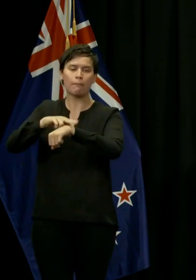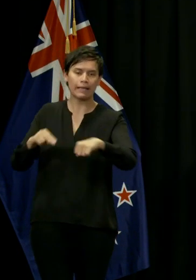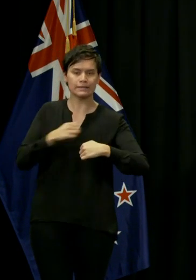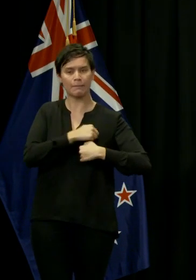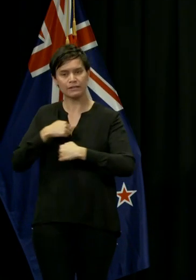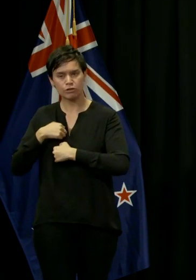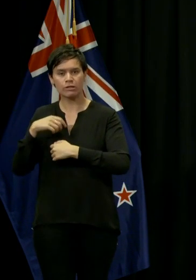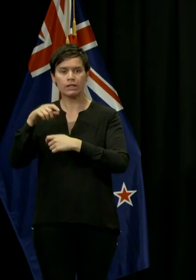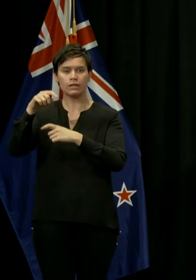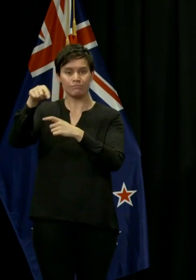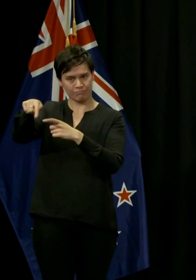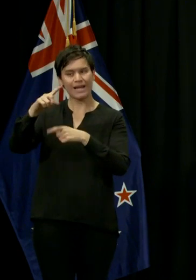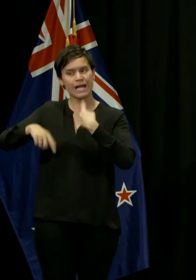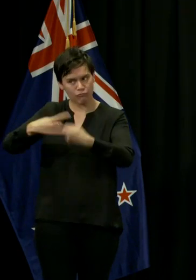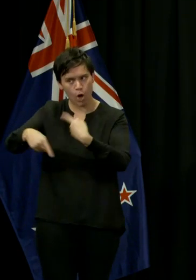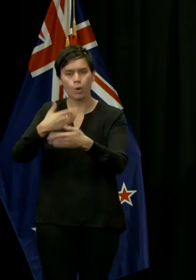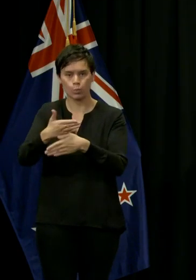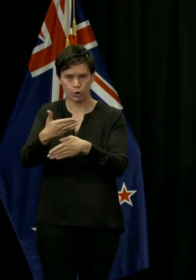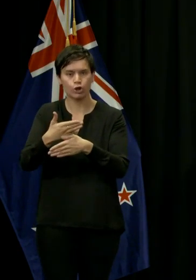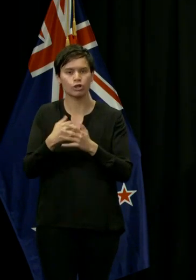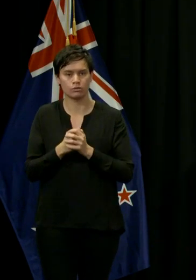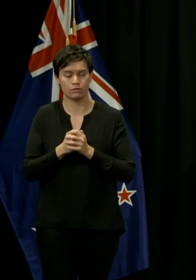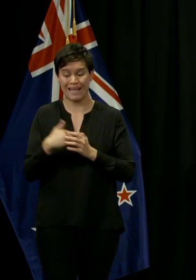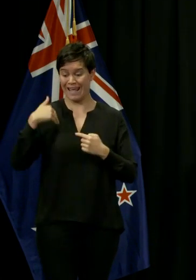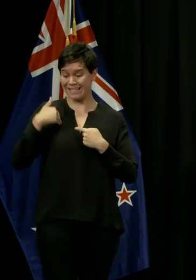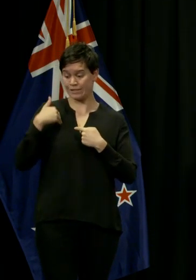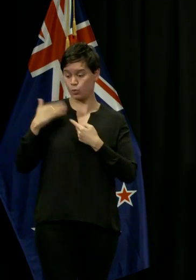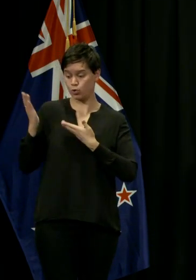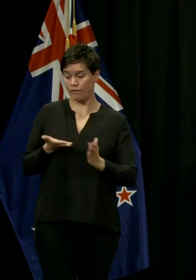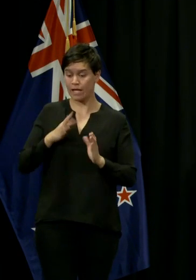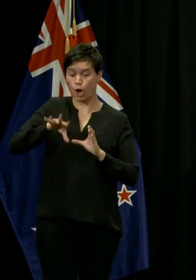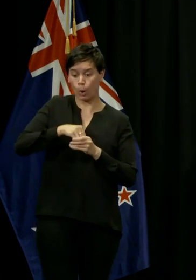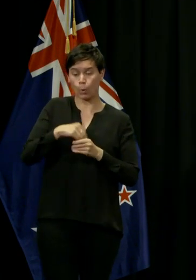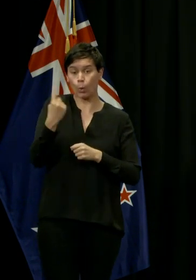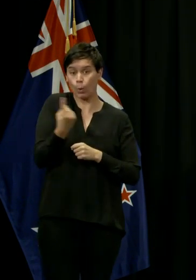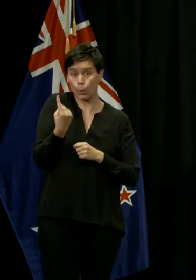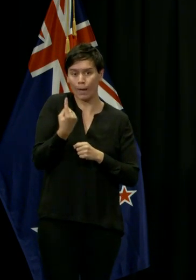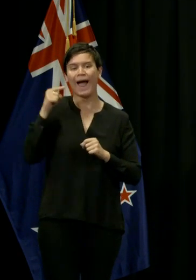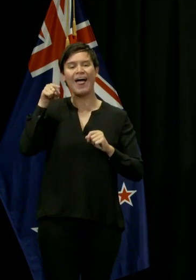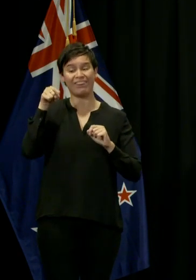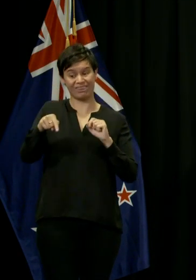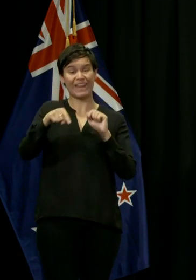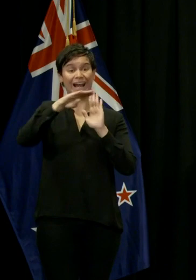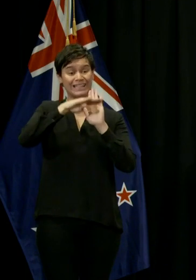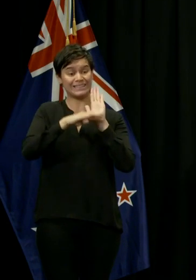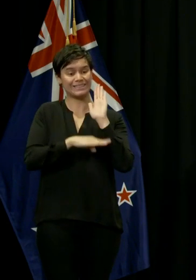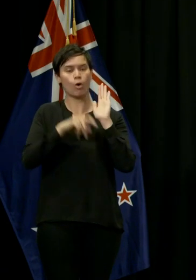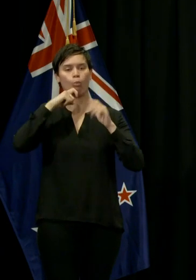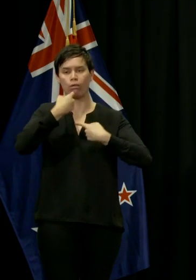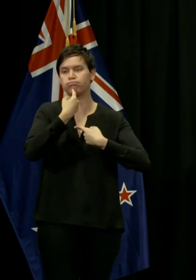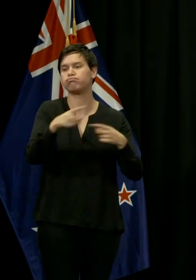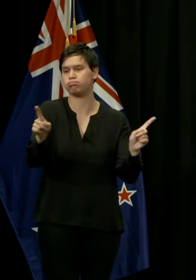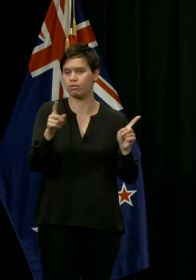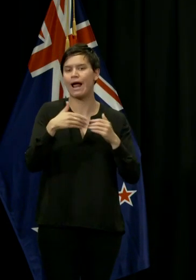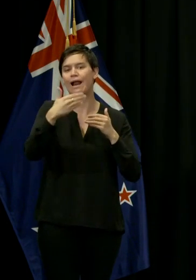essential services that are being provided to Cabinet and will be made available later on this afternoon. Perhaps talking to John Ombler and Commissioner Bush